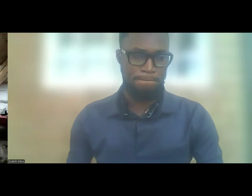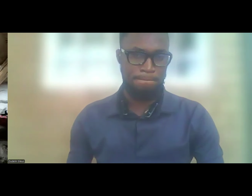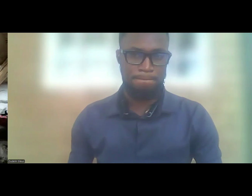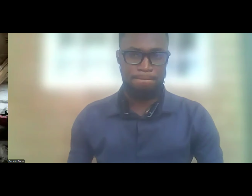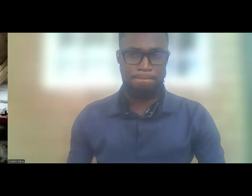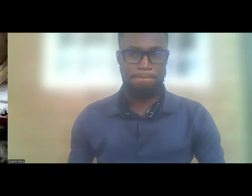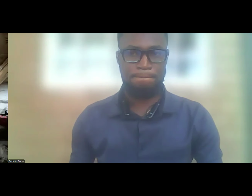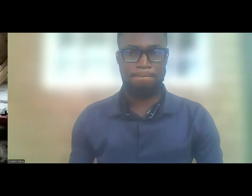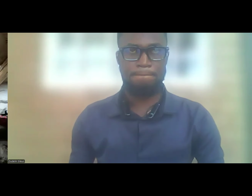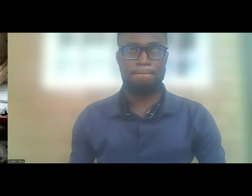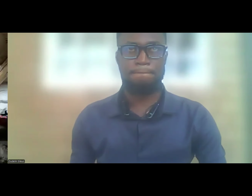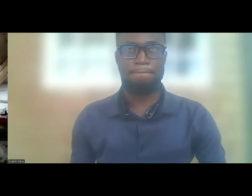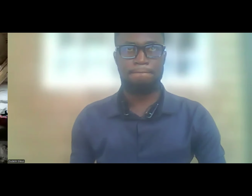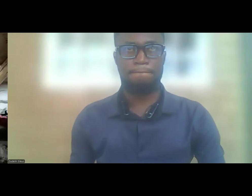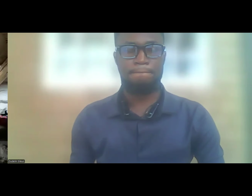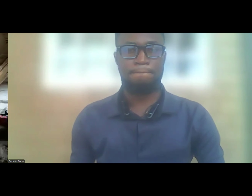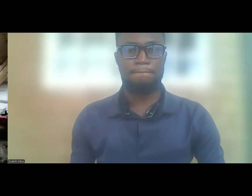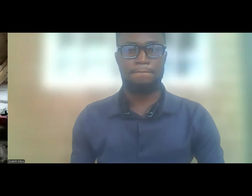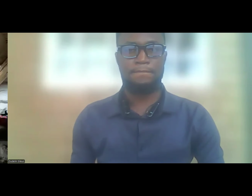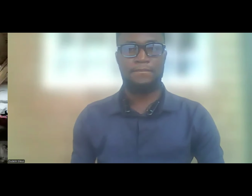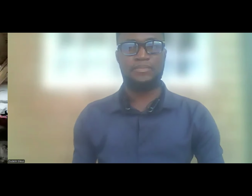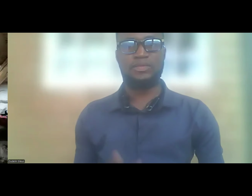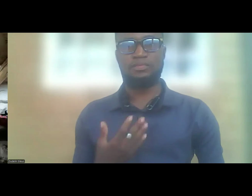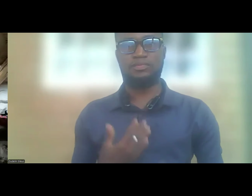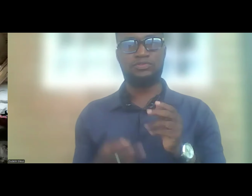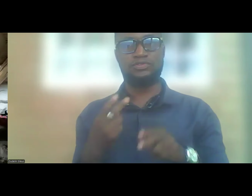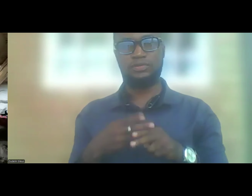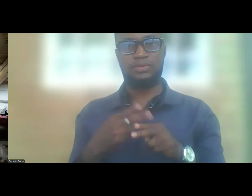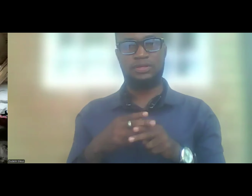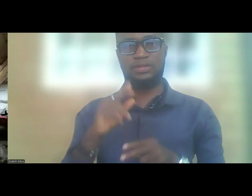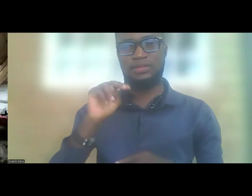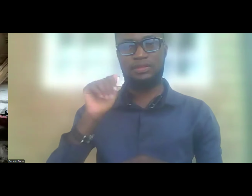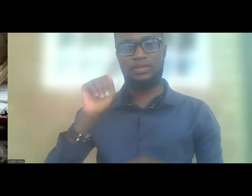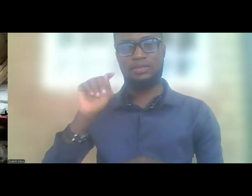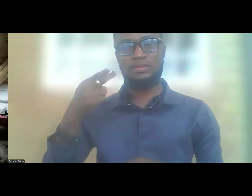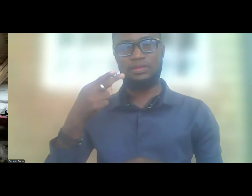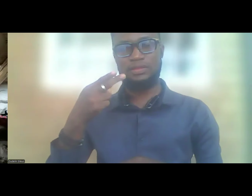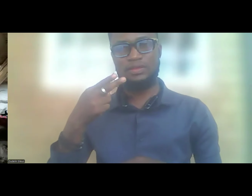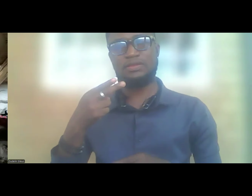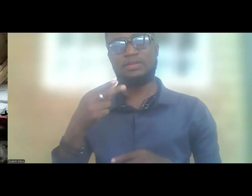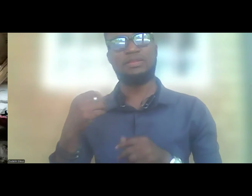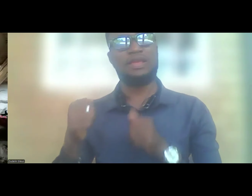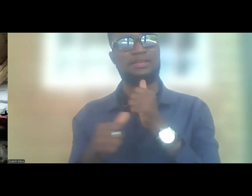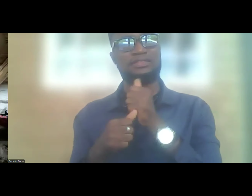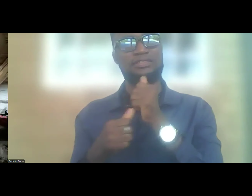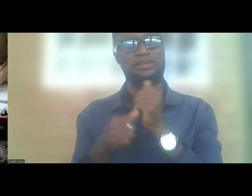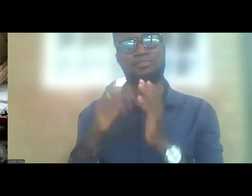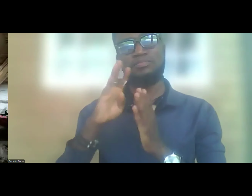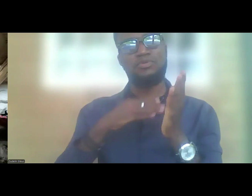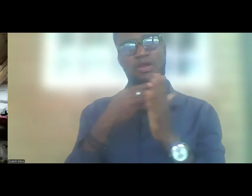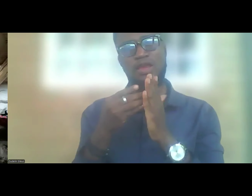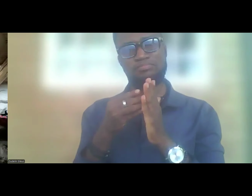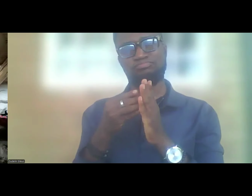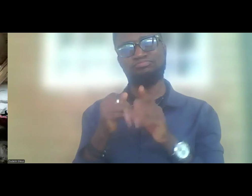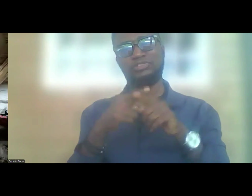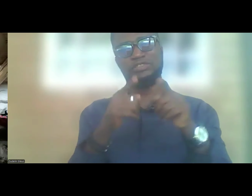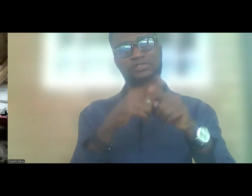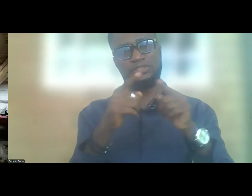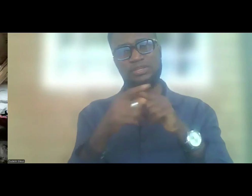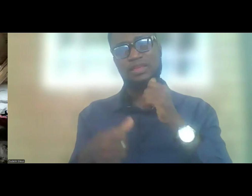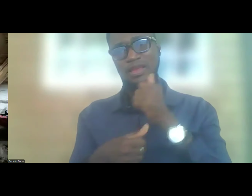Please go ahead. Good afternoon, everyone. My name is Abdul Wahab Matekbo. I am from the Spinal Cord Injuries Association